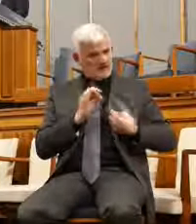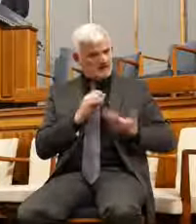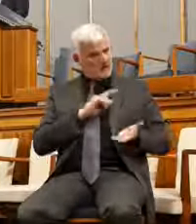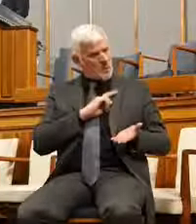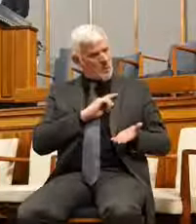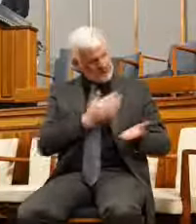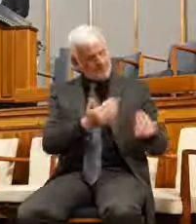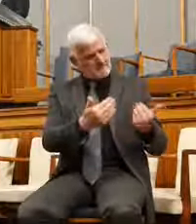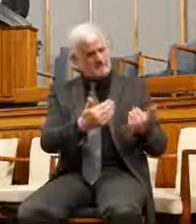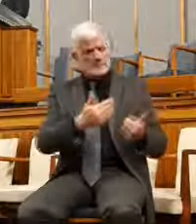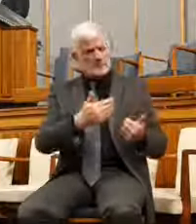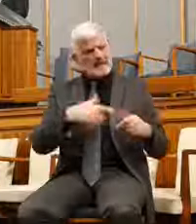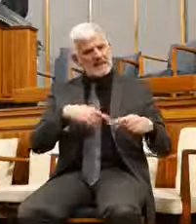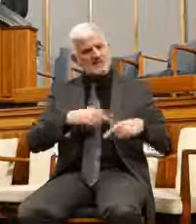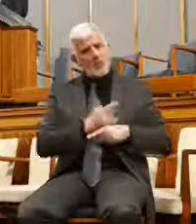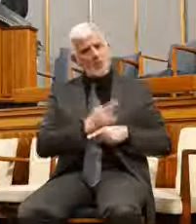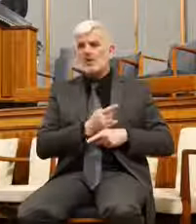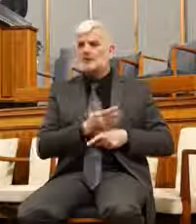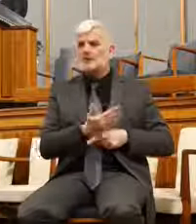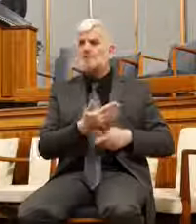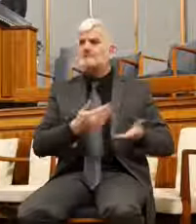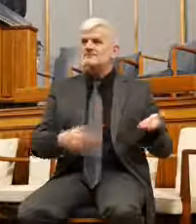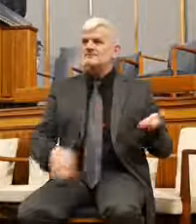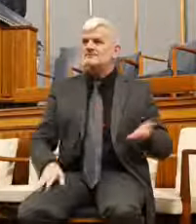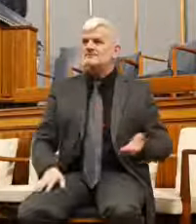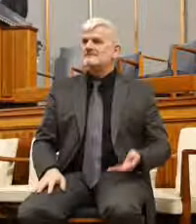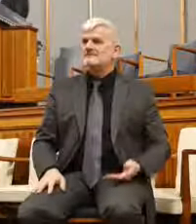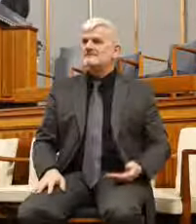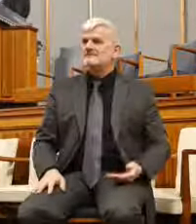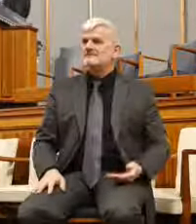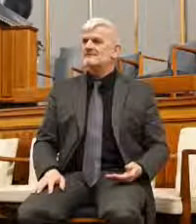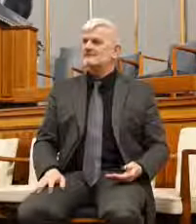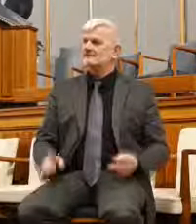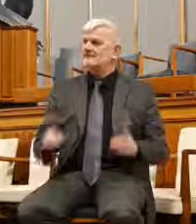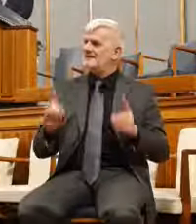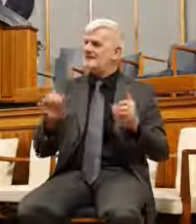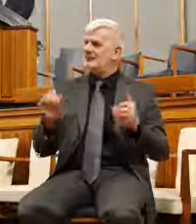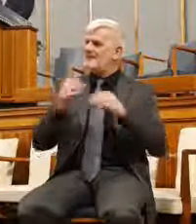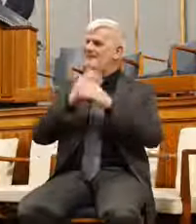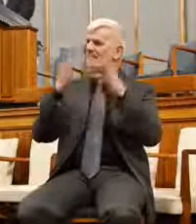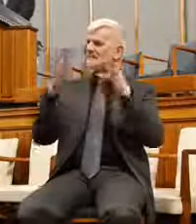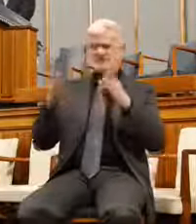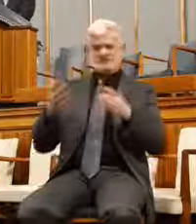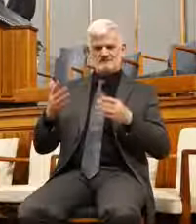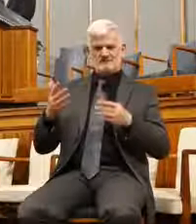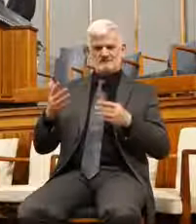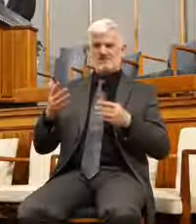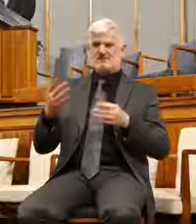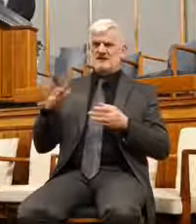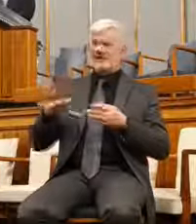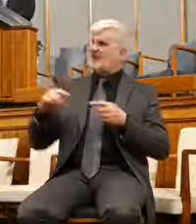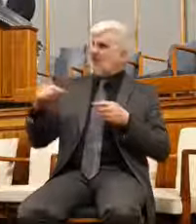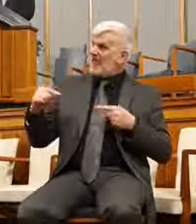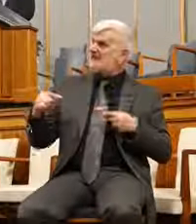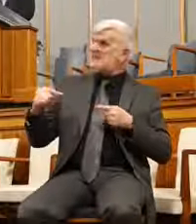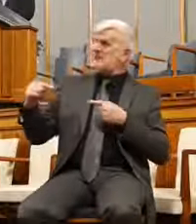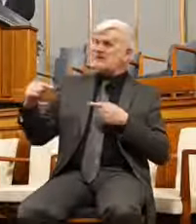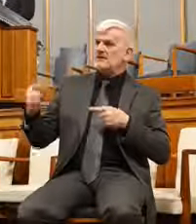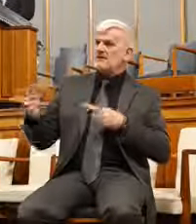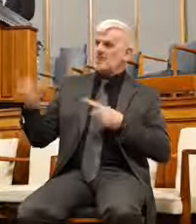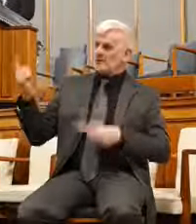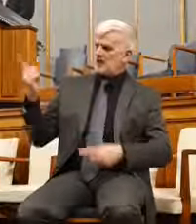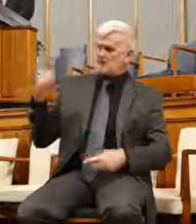now, let's talk about this. But we're his enemies. What's he doing? Speaking in such a